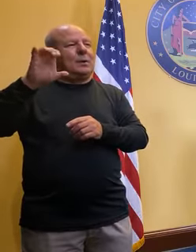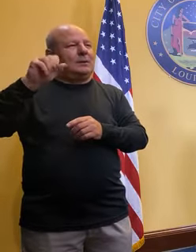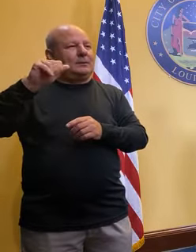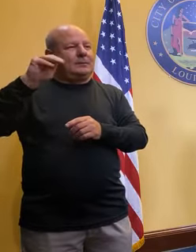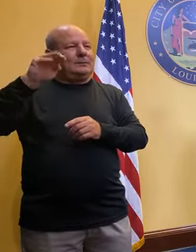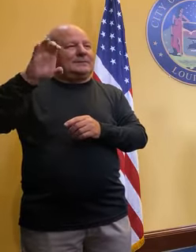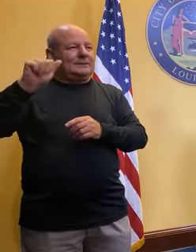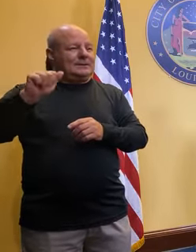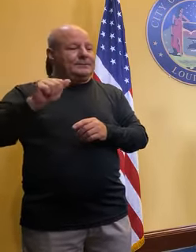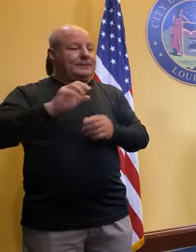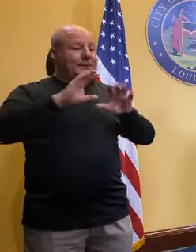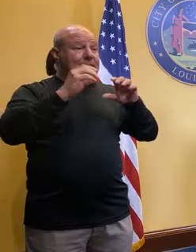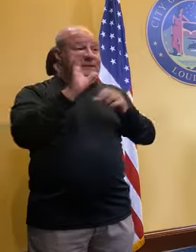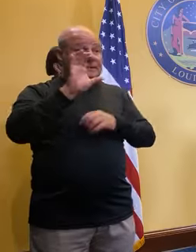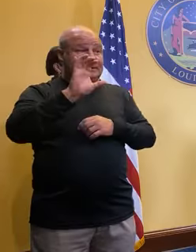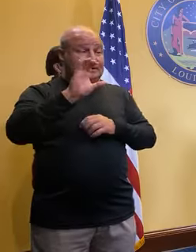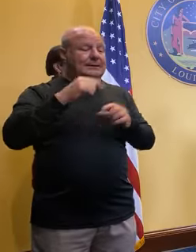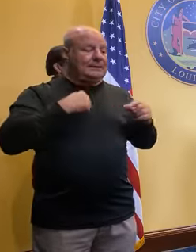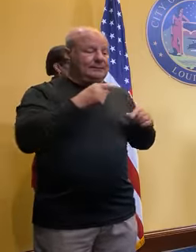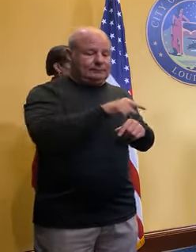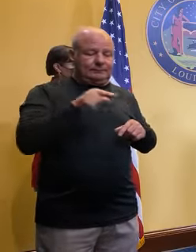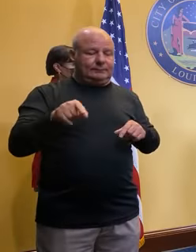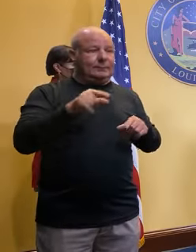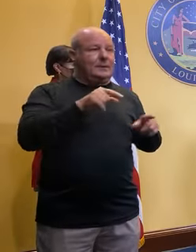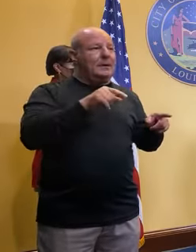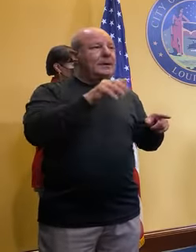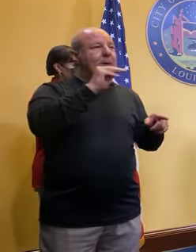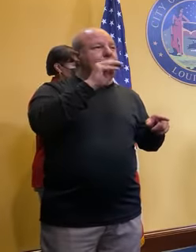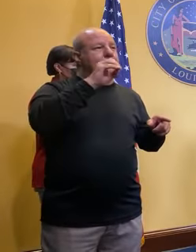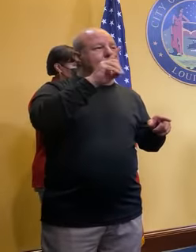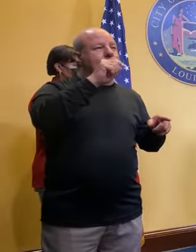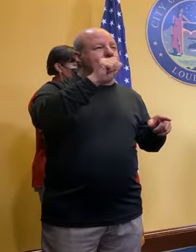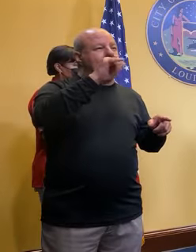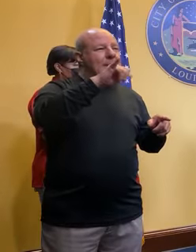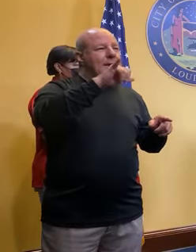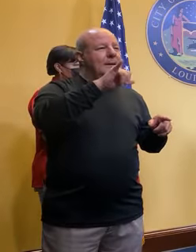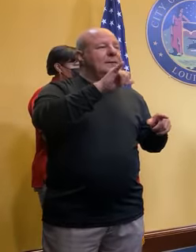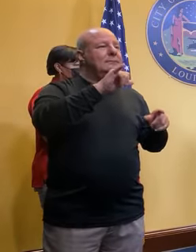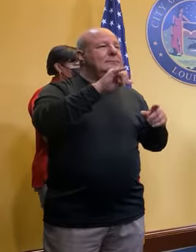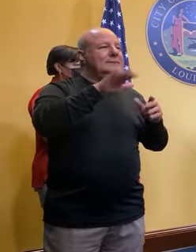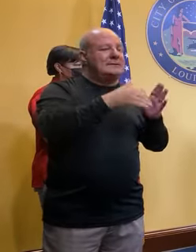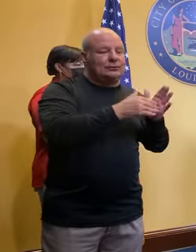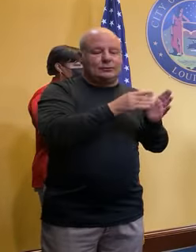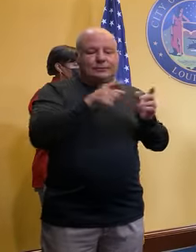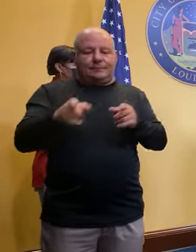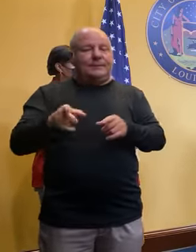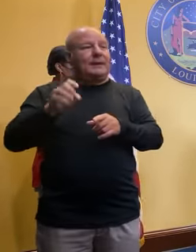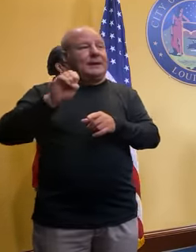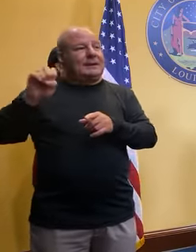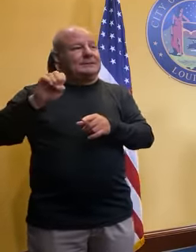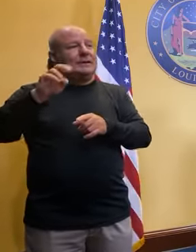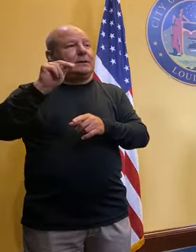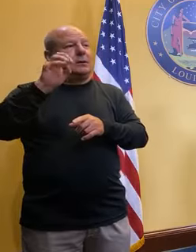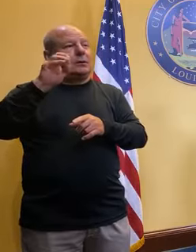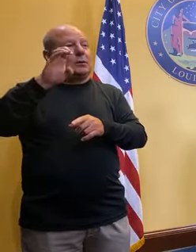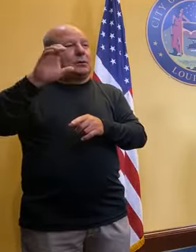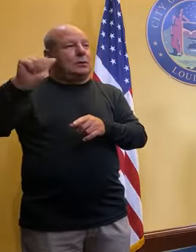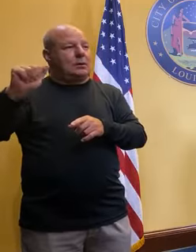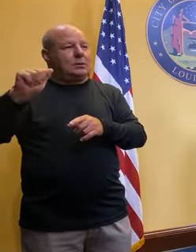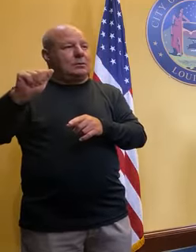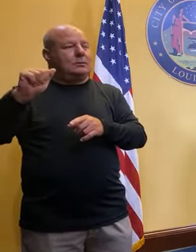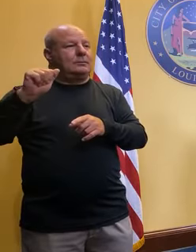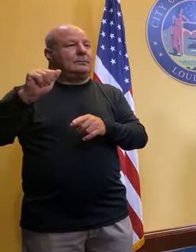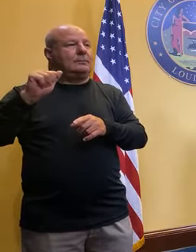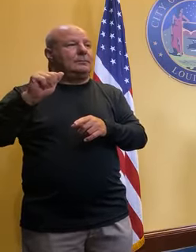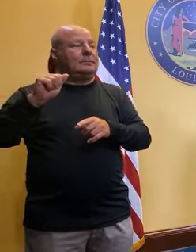C, there's two locations. There's a West Bank location at the Arthur Munday Center at 1111 Newton Street, and on the East Bank at NOCA, which is at Charters